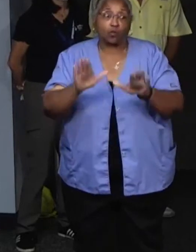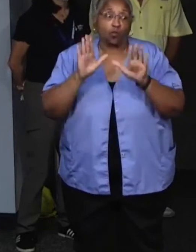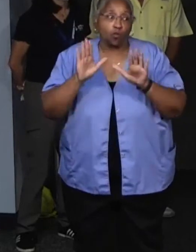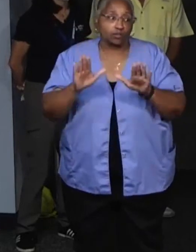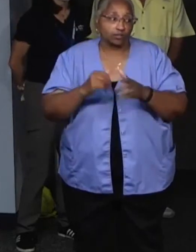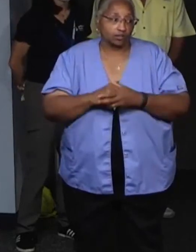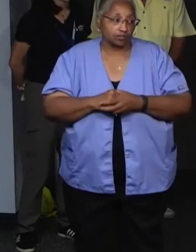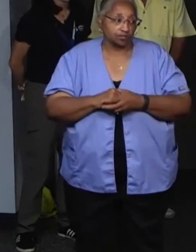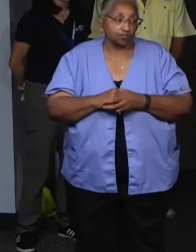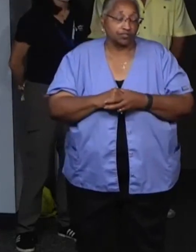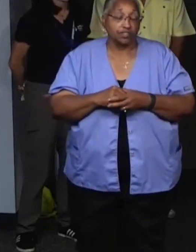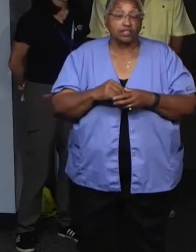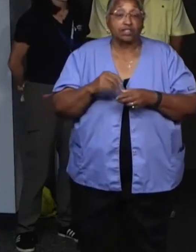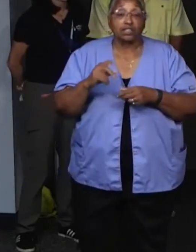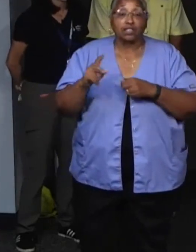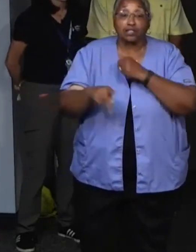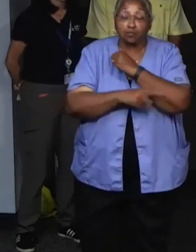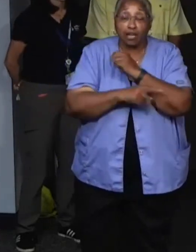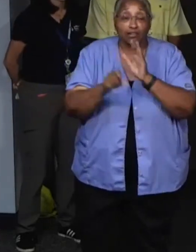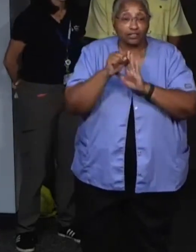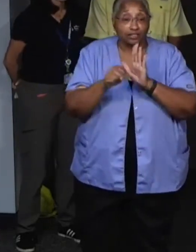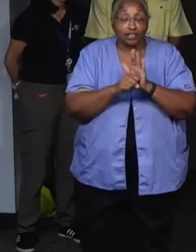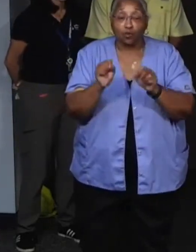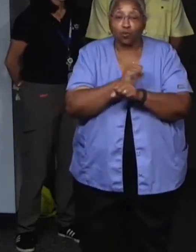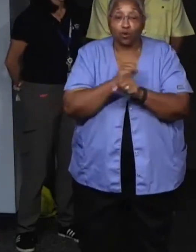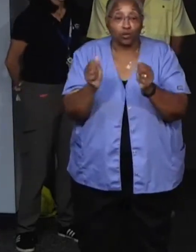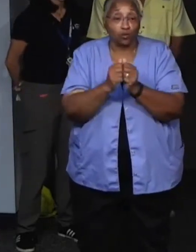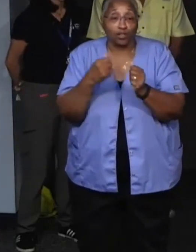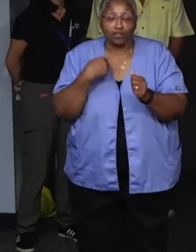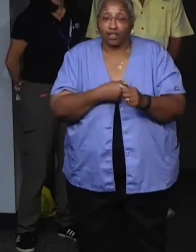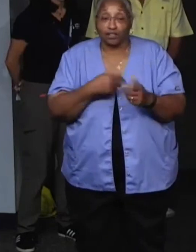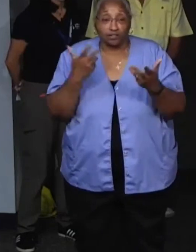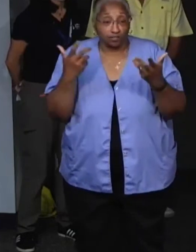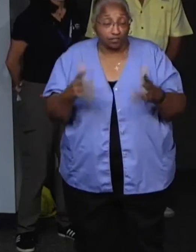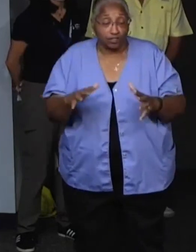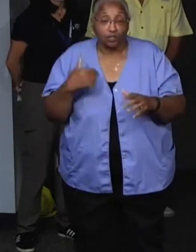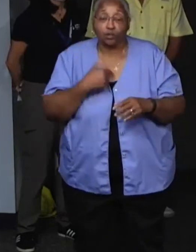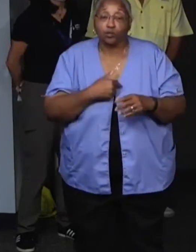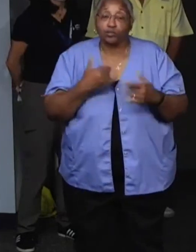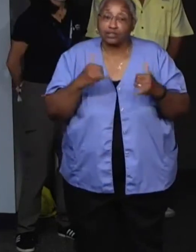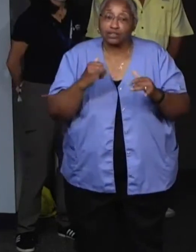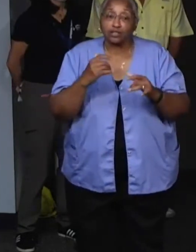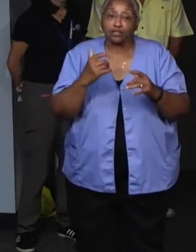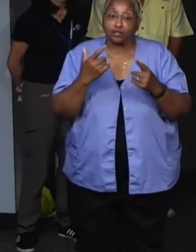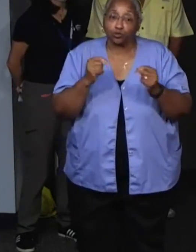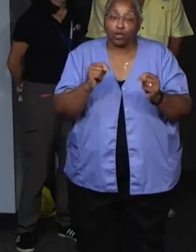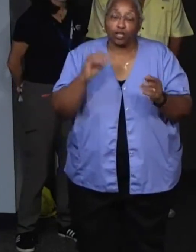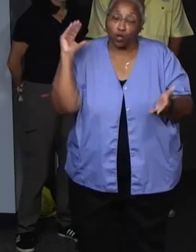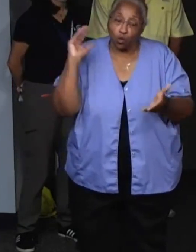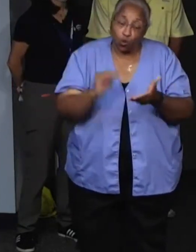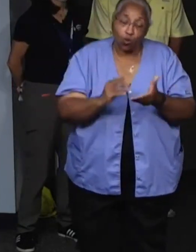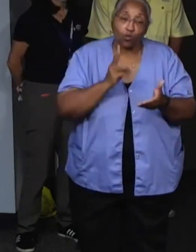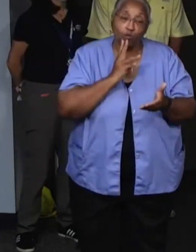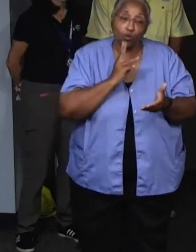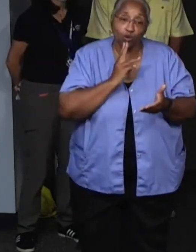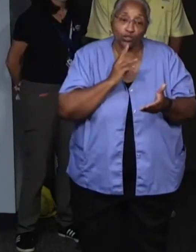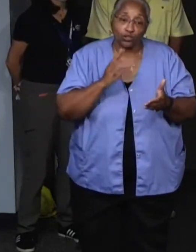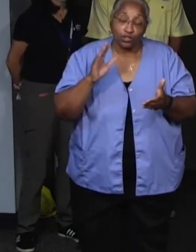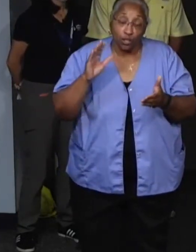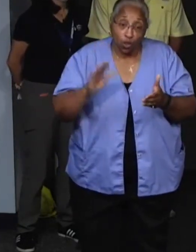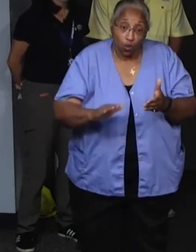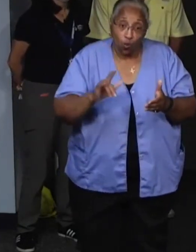parish, the state has been working alongside with all of us to get this job done. We're still trying to dewater the area. Lower Lafitte still has some water in it,